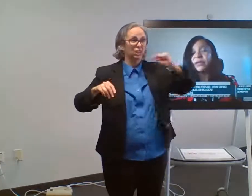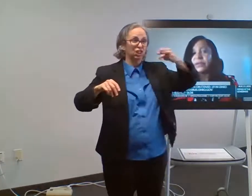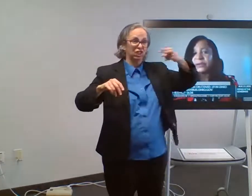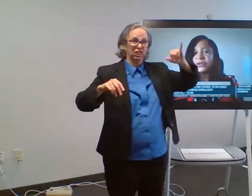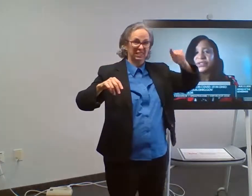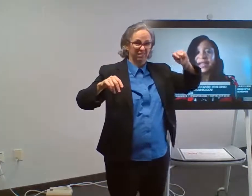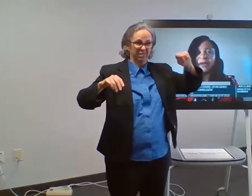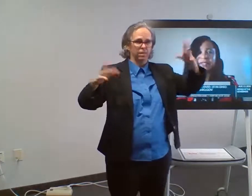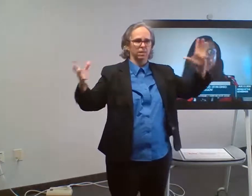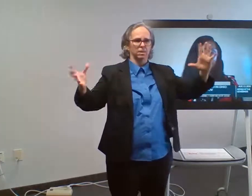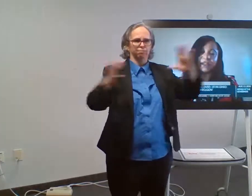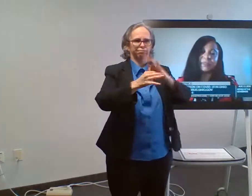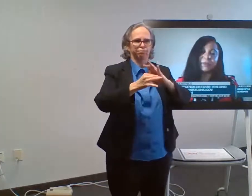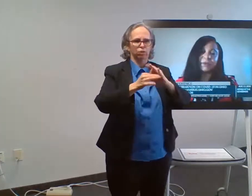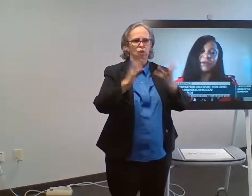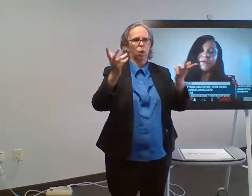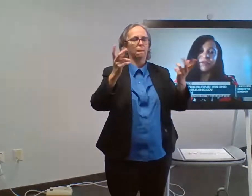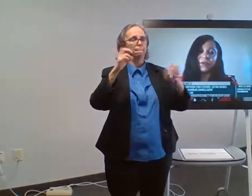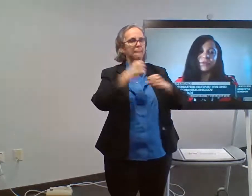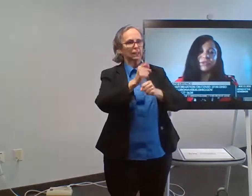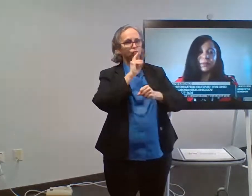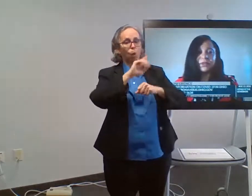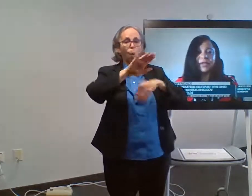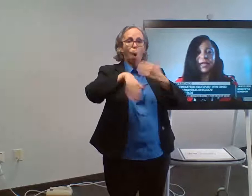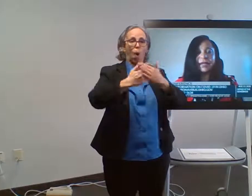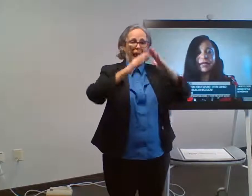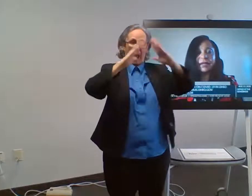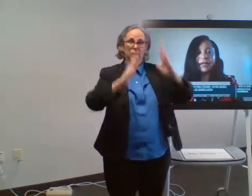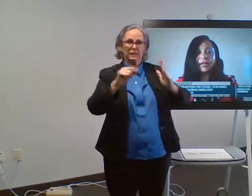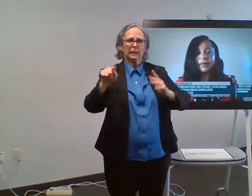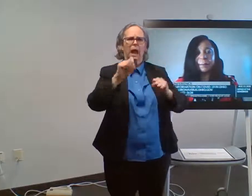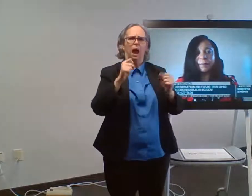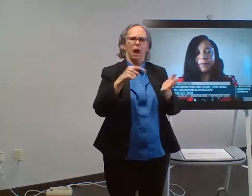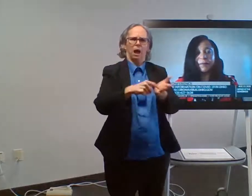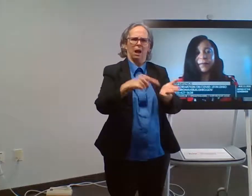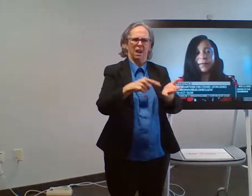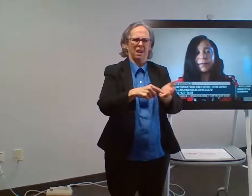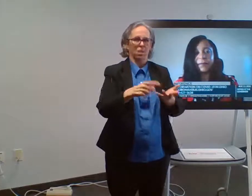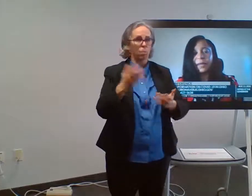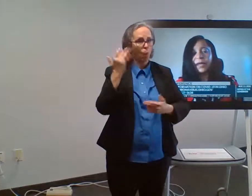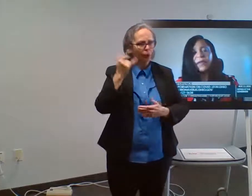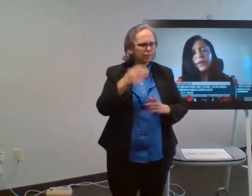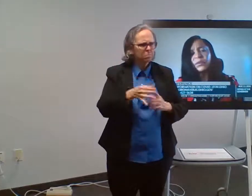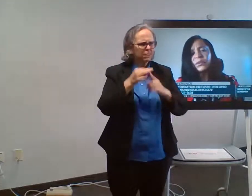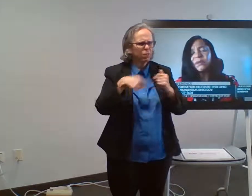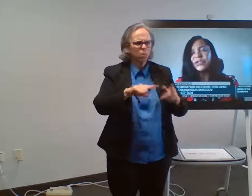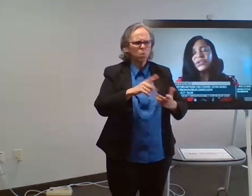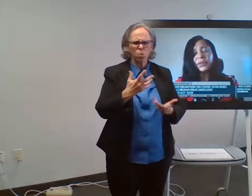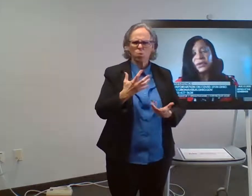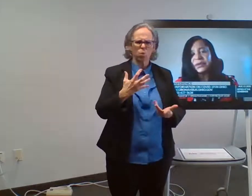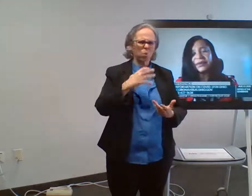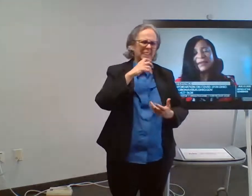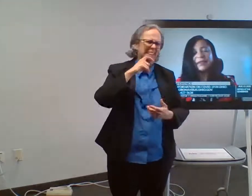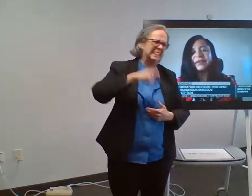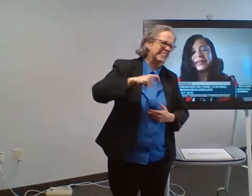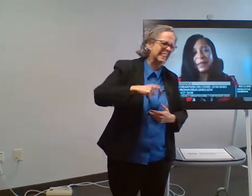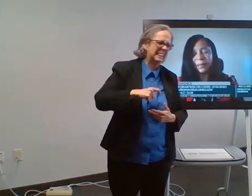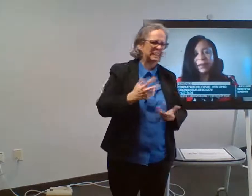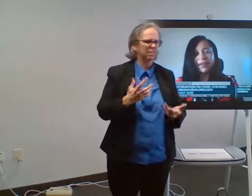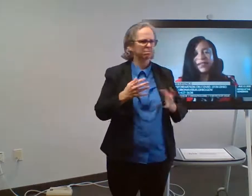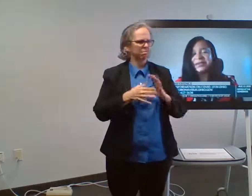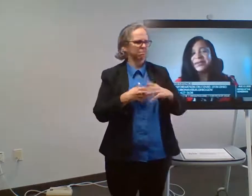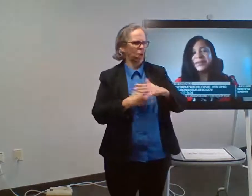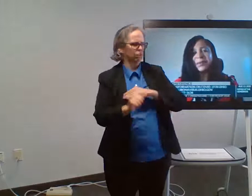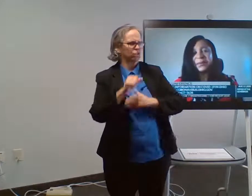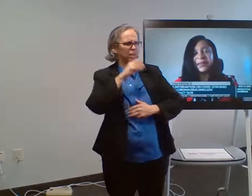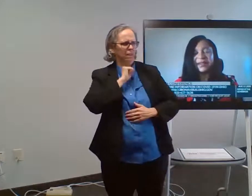affordability, including reducing housing cost burden for those most at need. And then I also want to mention one other good